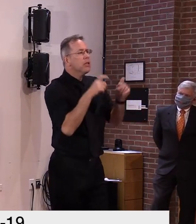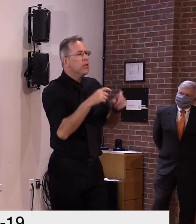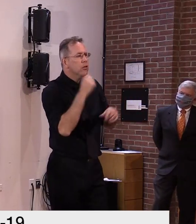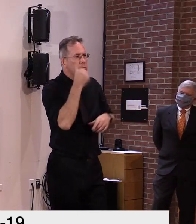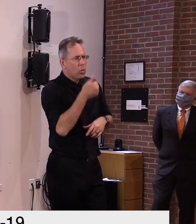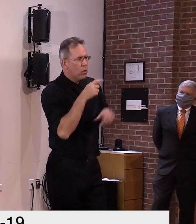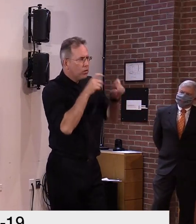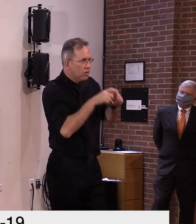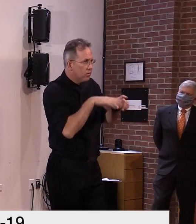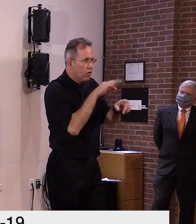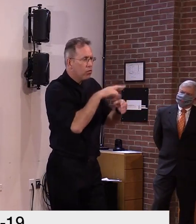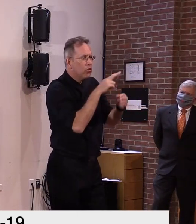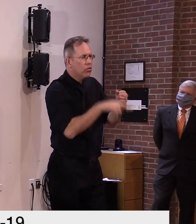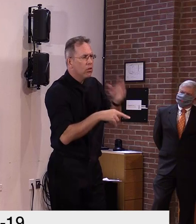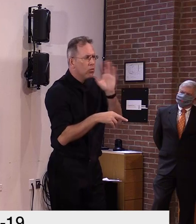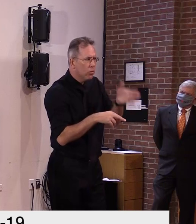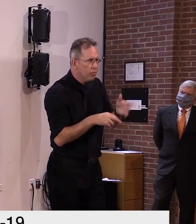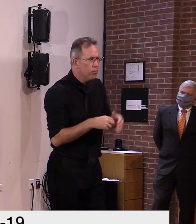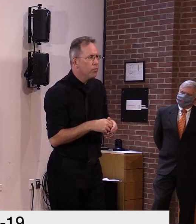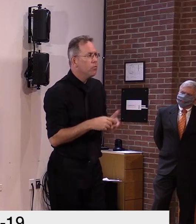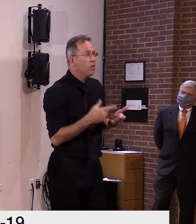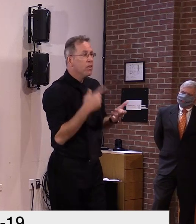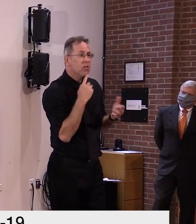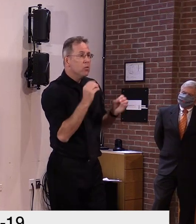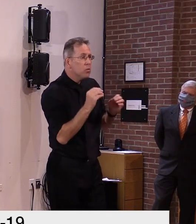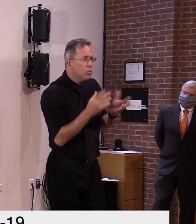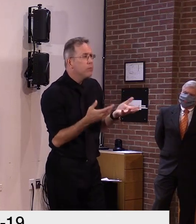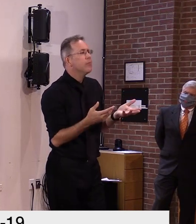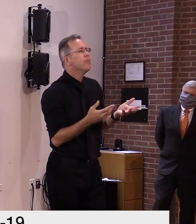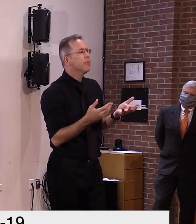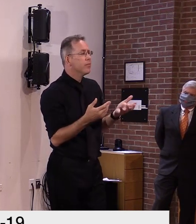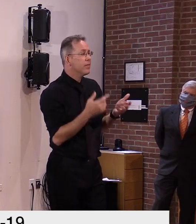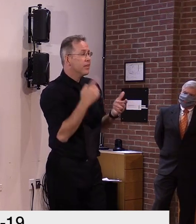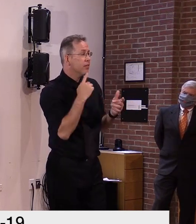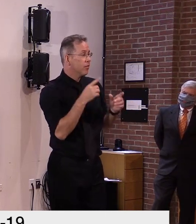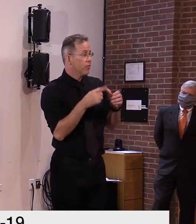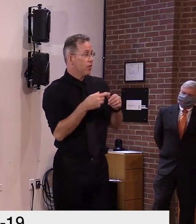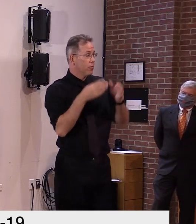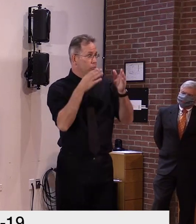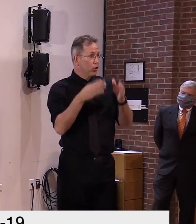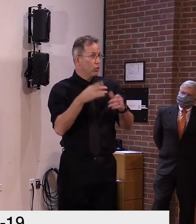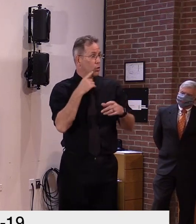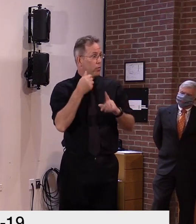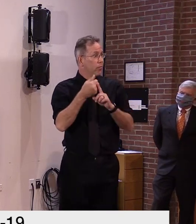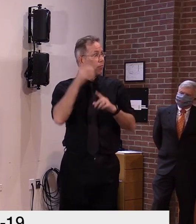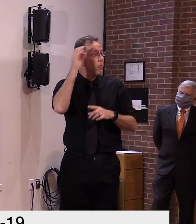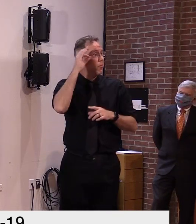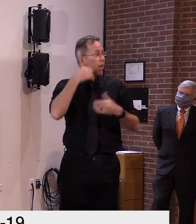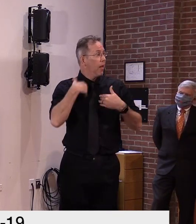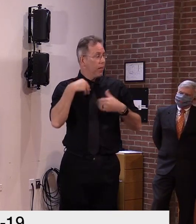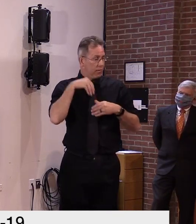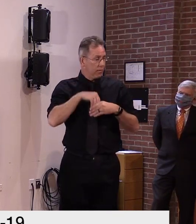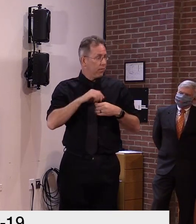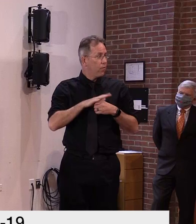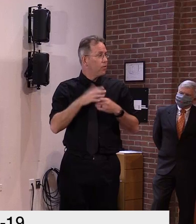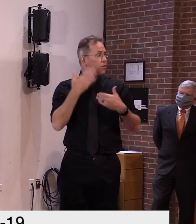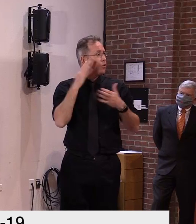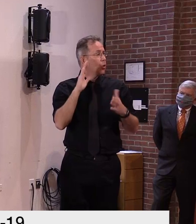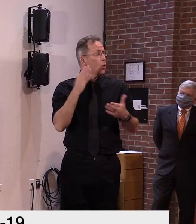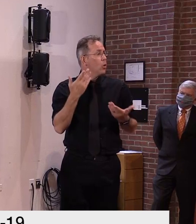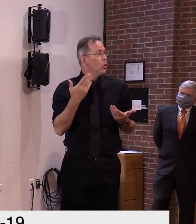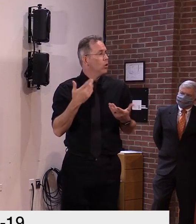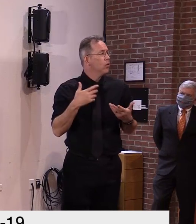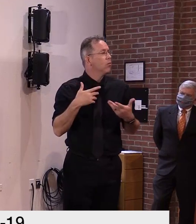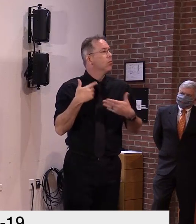lag. If there was a lag at all, it was in knowledge about the first case, but you can't know about a case till they become symptomatic and